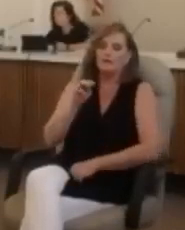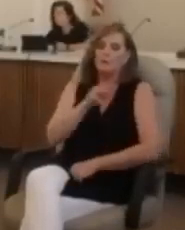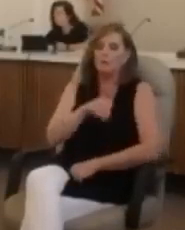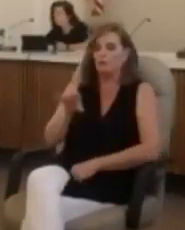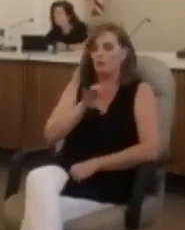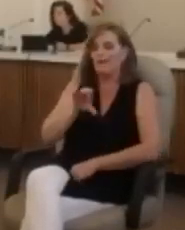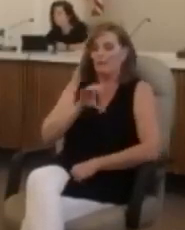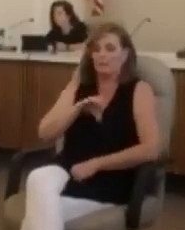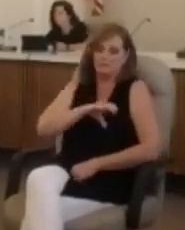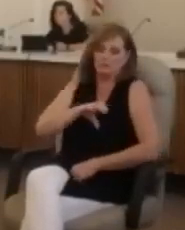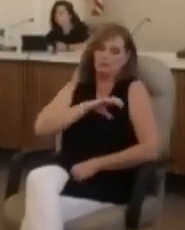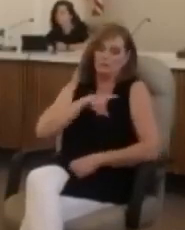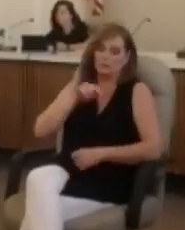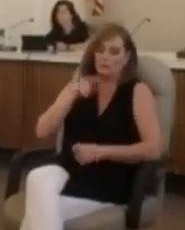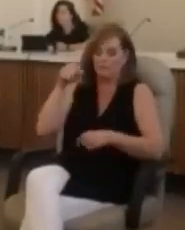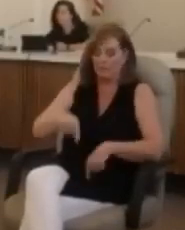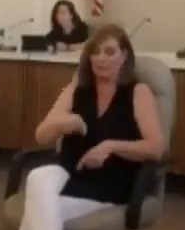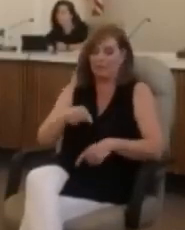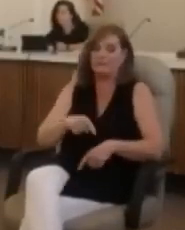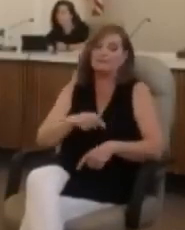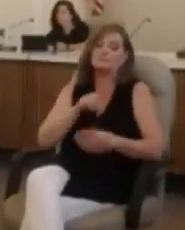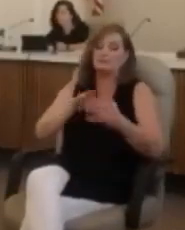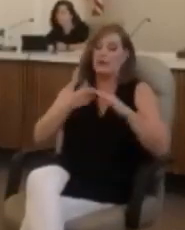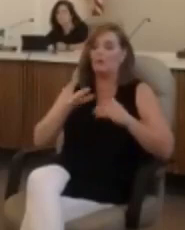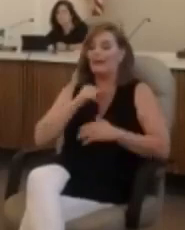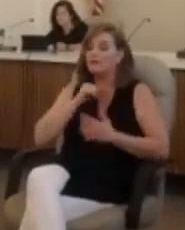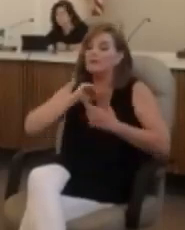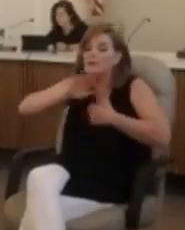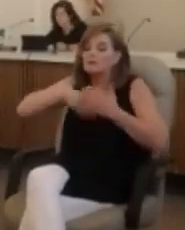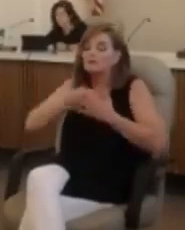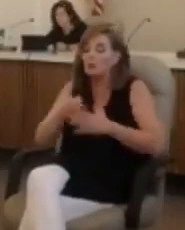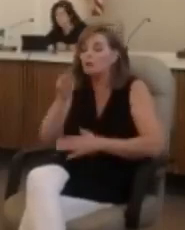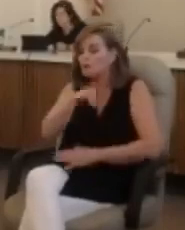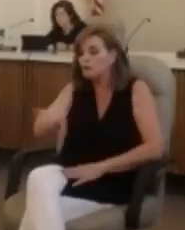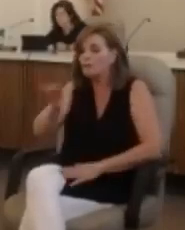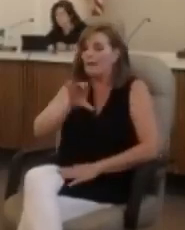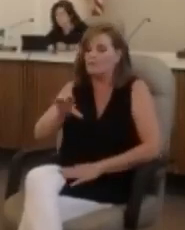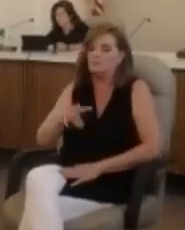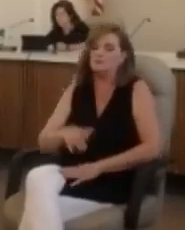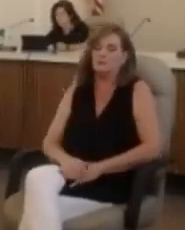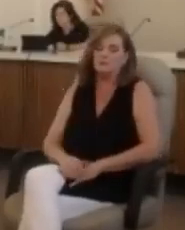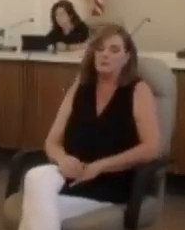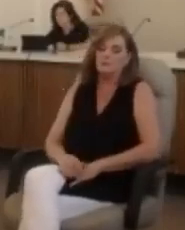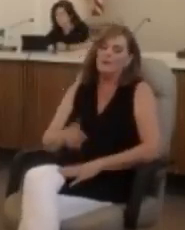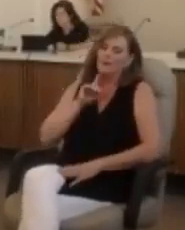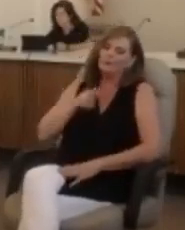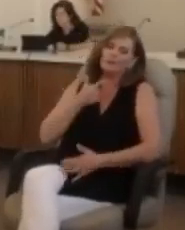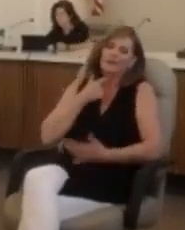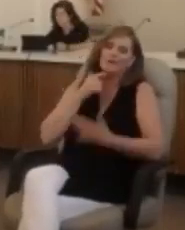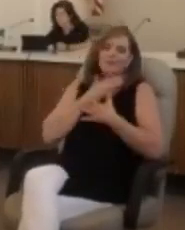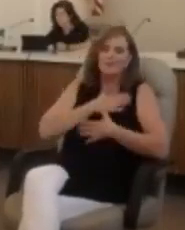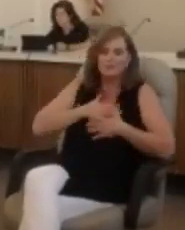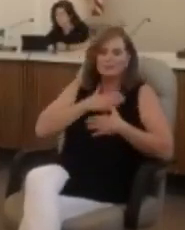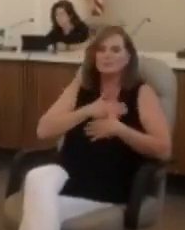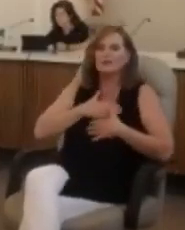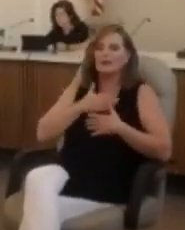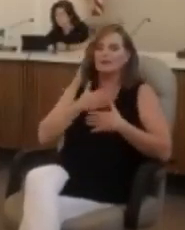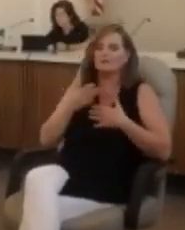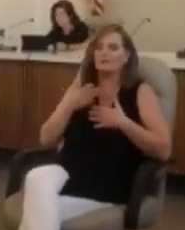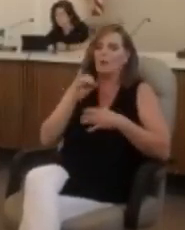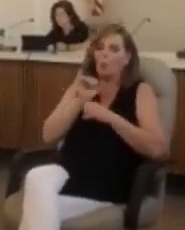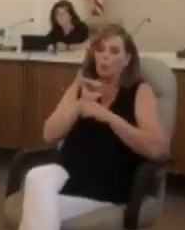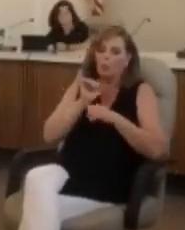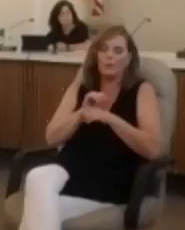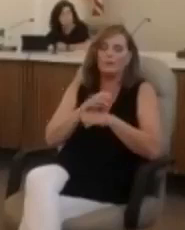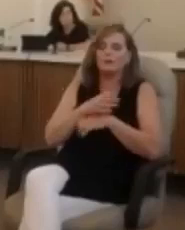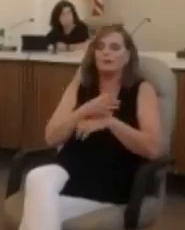for this town, as well as the county as a whole, and appreciate the work